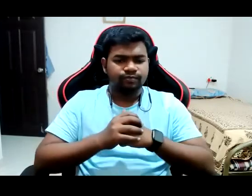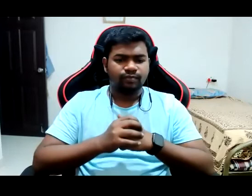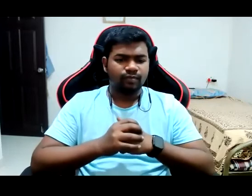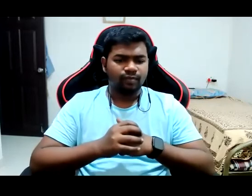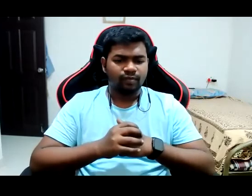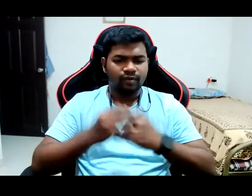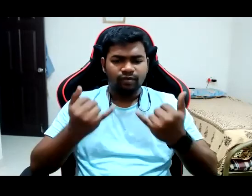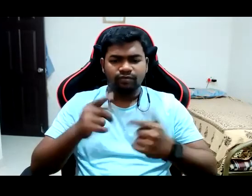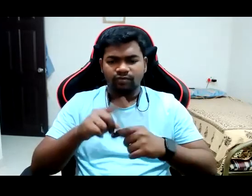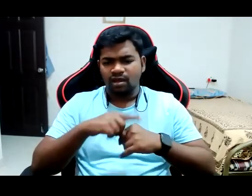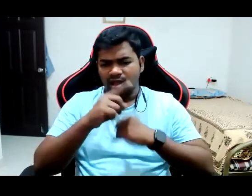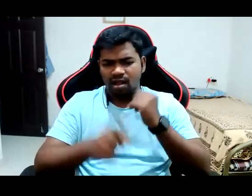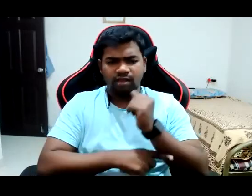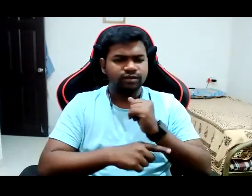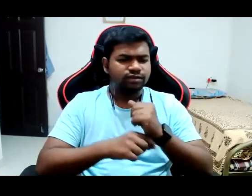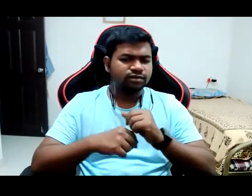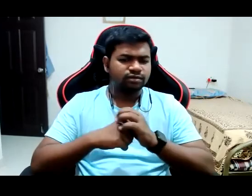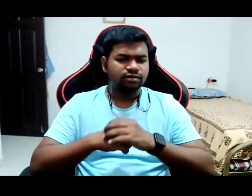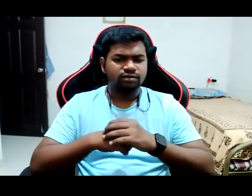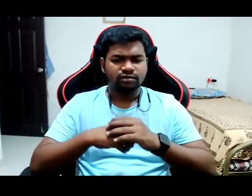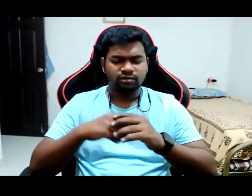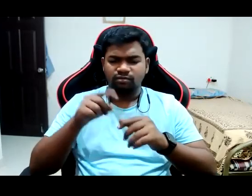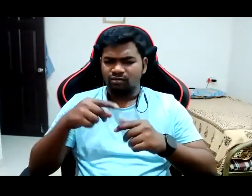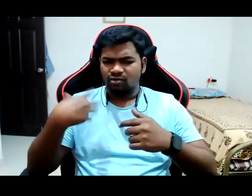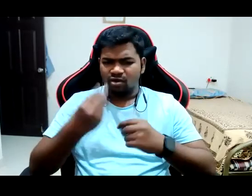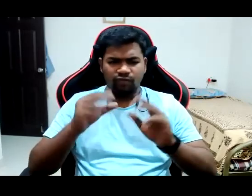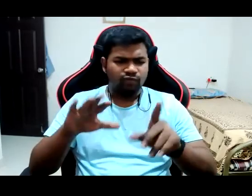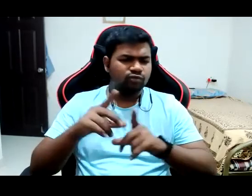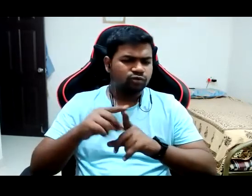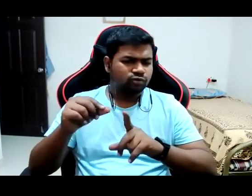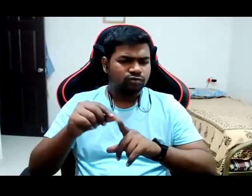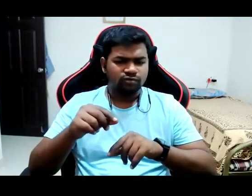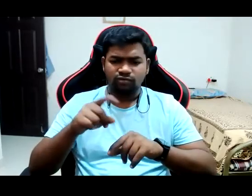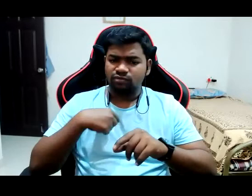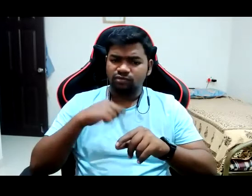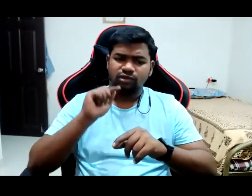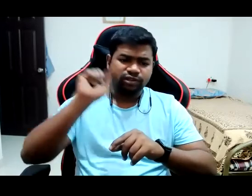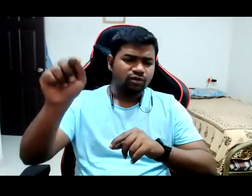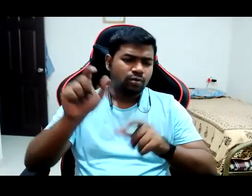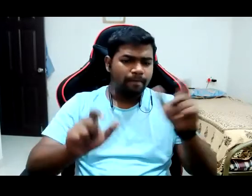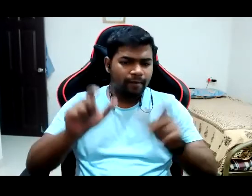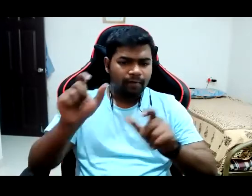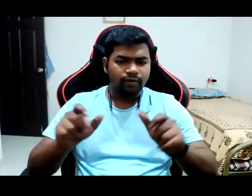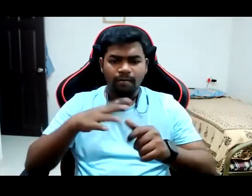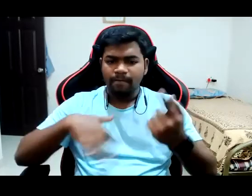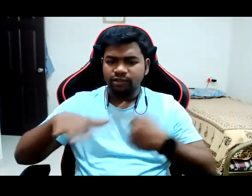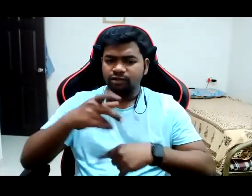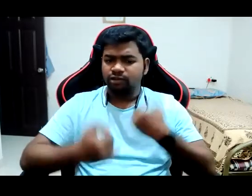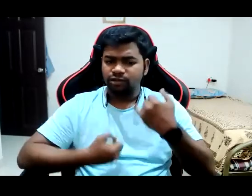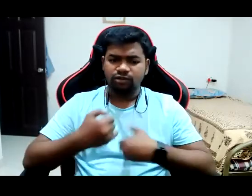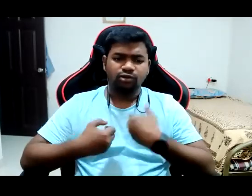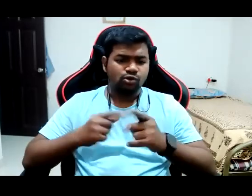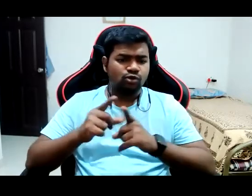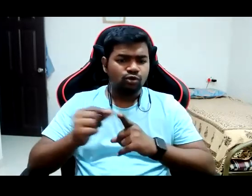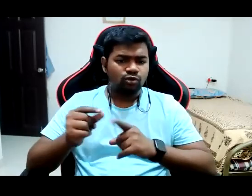Now, as a last resort, sometimes what we've had to do is basically reach out to people based on their interests and kind of like do that